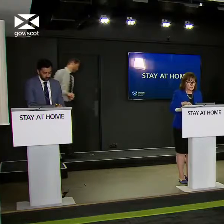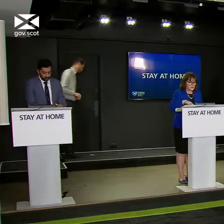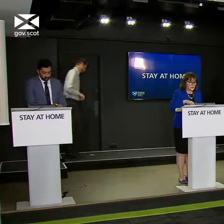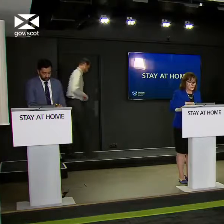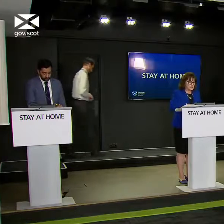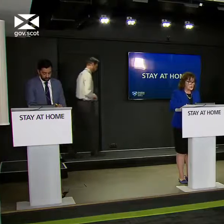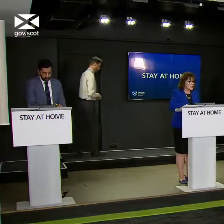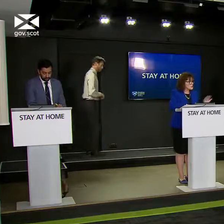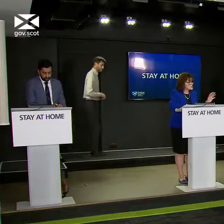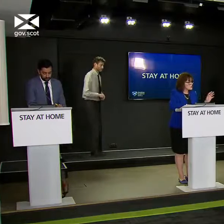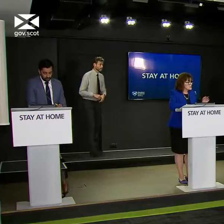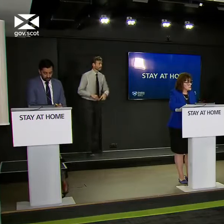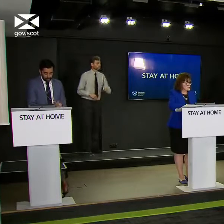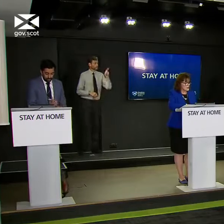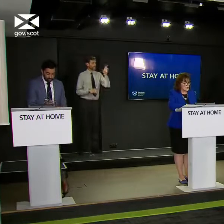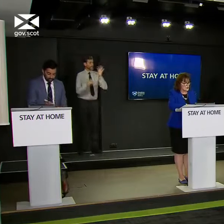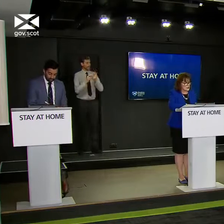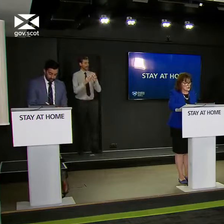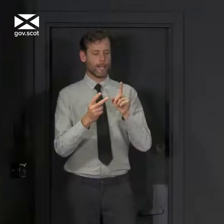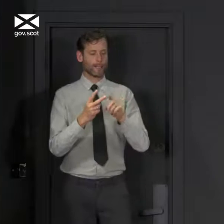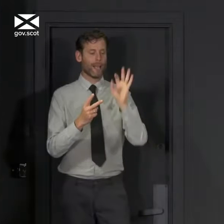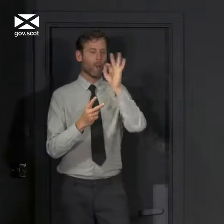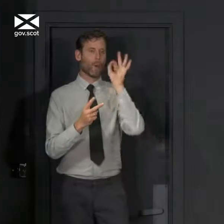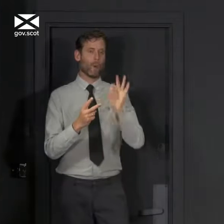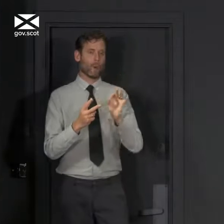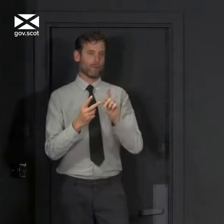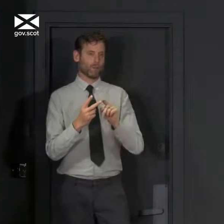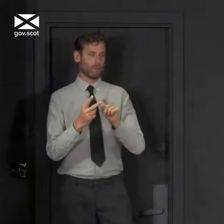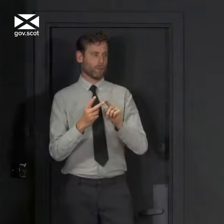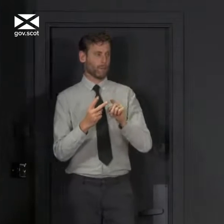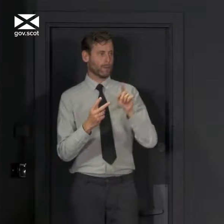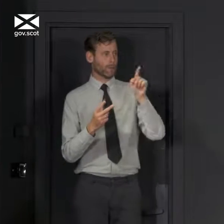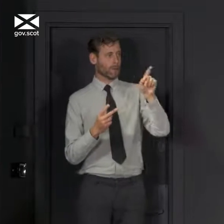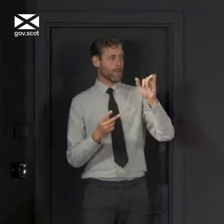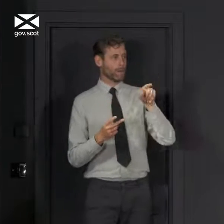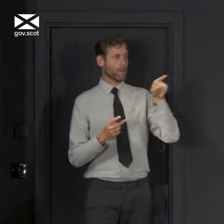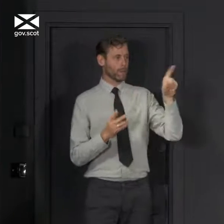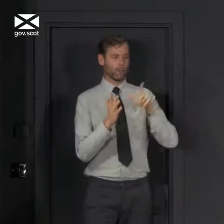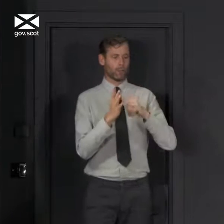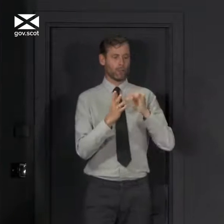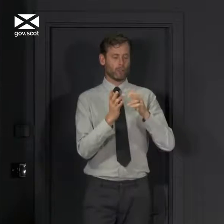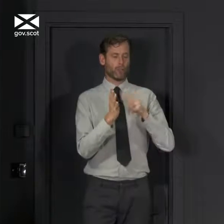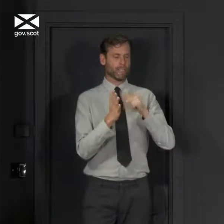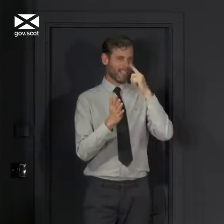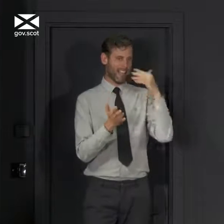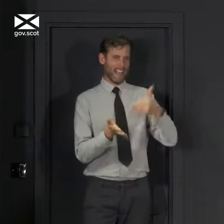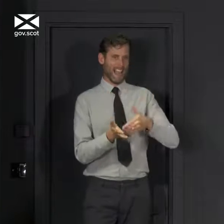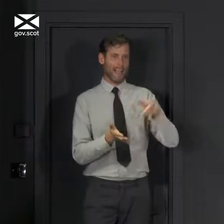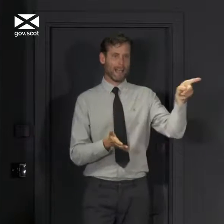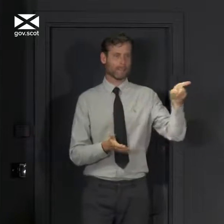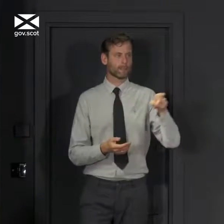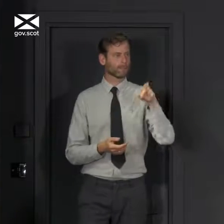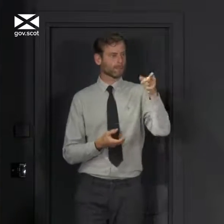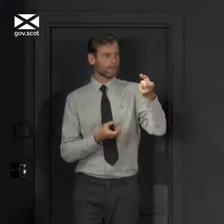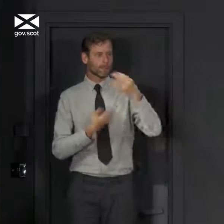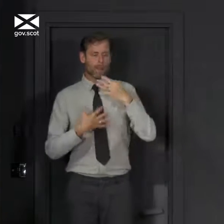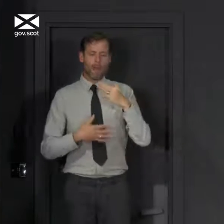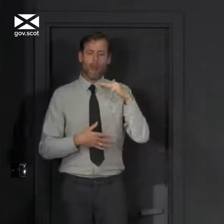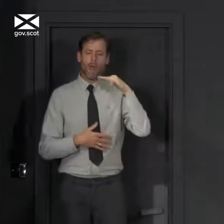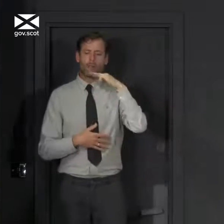much. And on the second question, I may ask Jason to come in on this too. The numbers that you refer